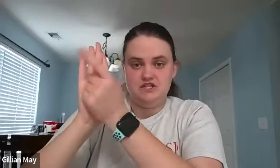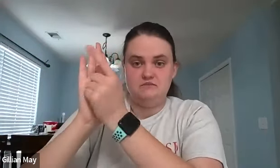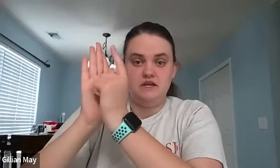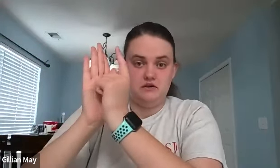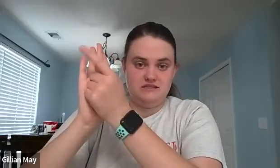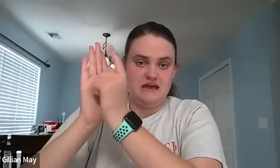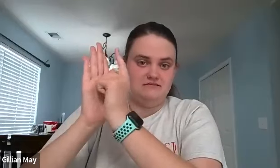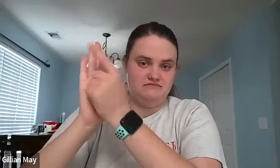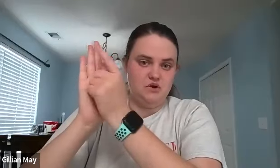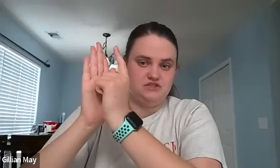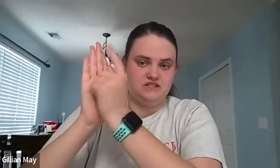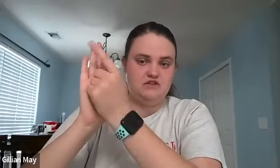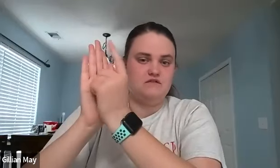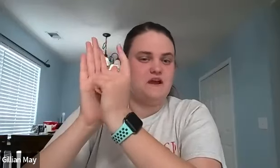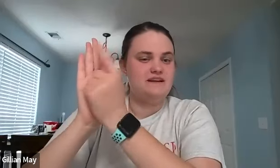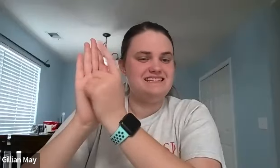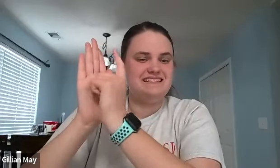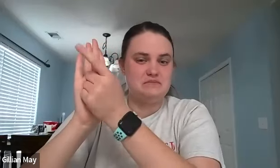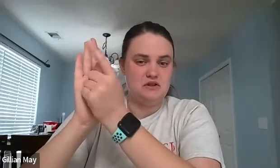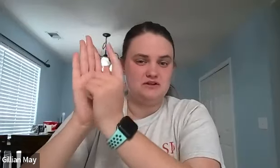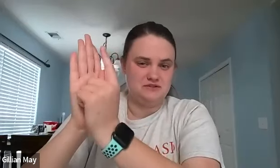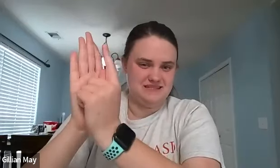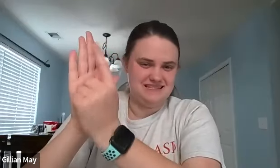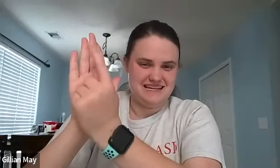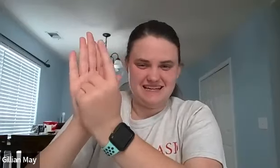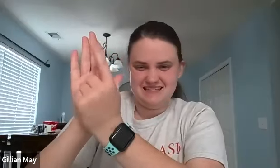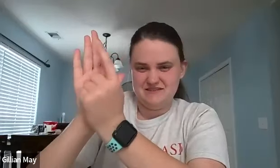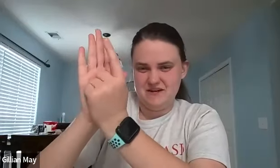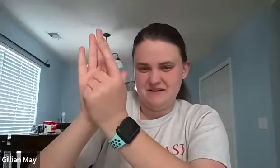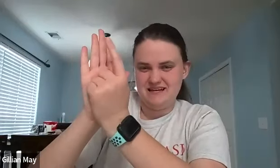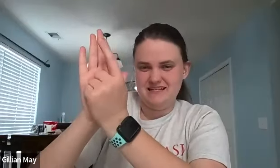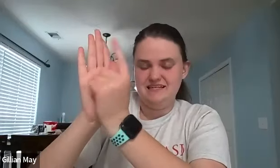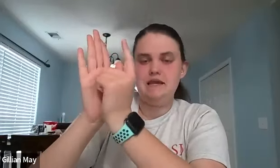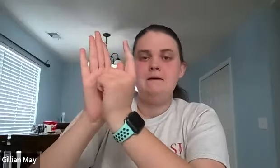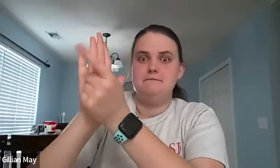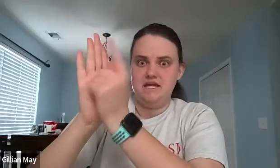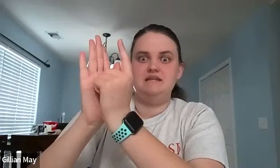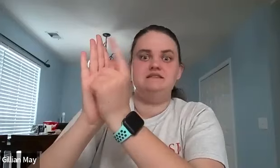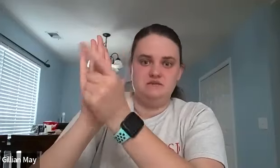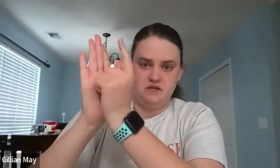just bigger. It's that motion. So they're very similar. So seconds is very tiny, minutes is